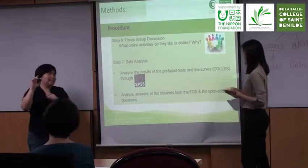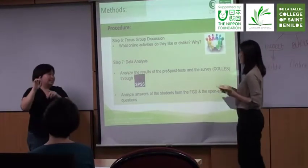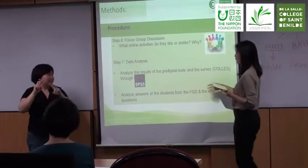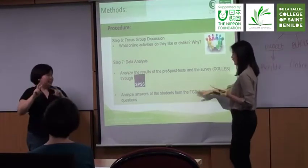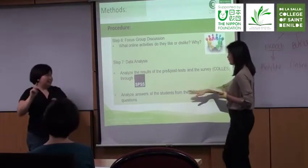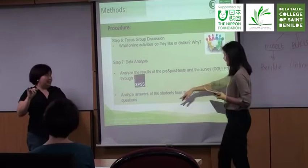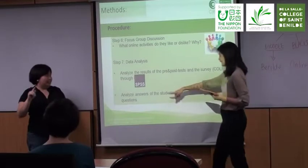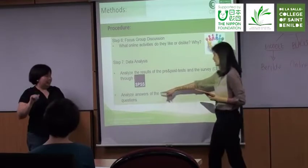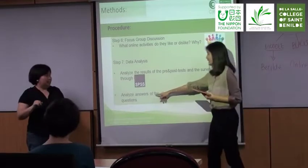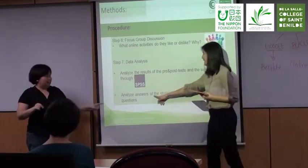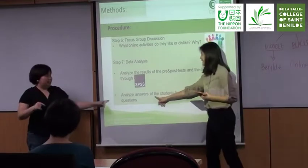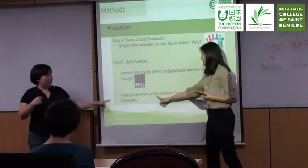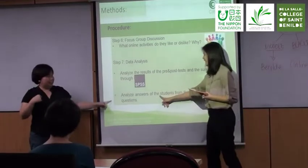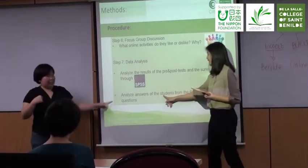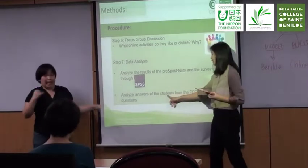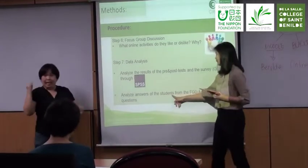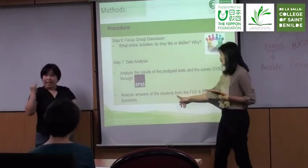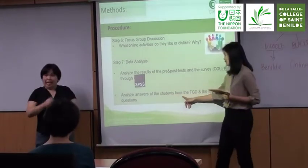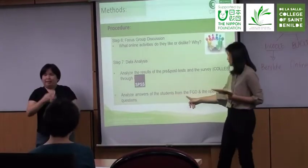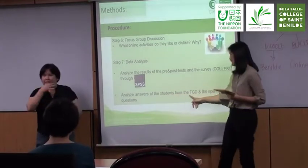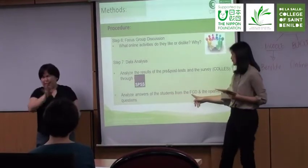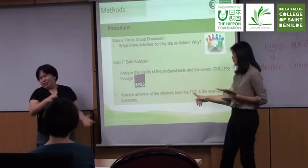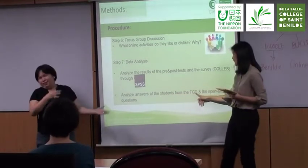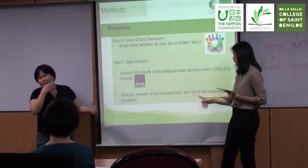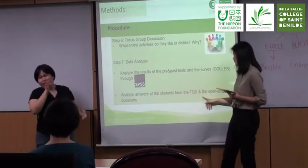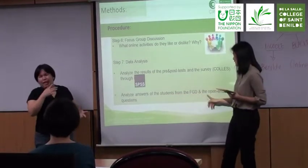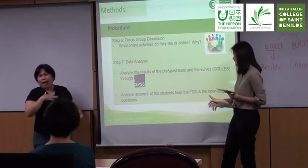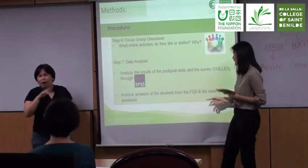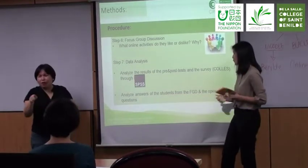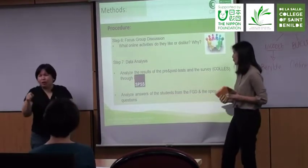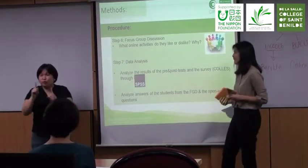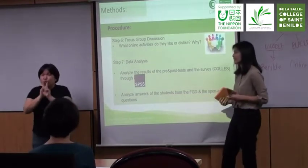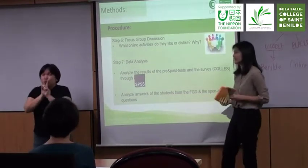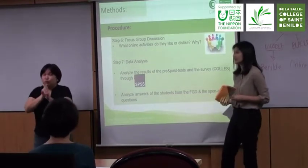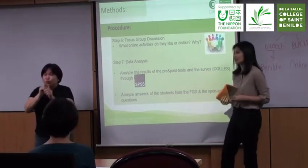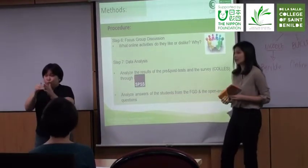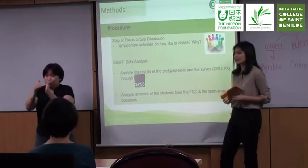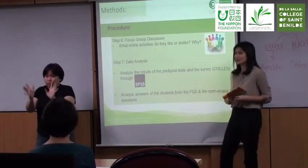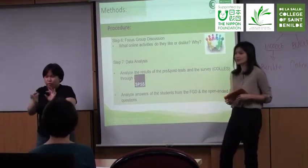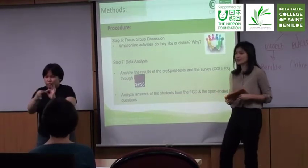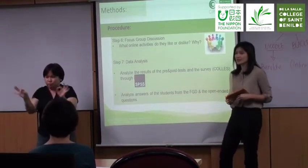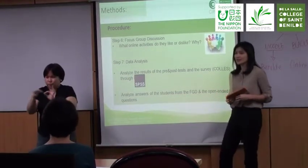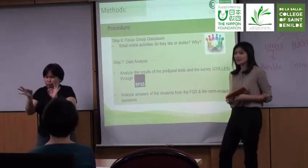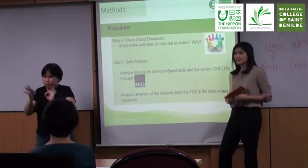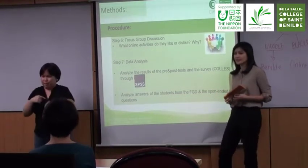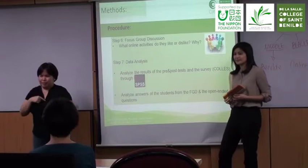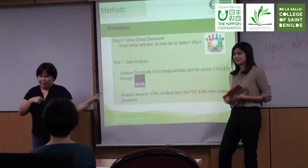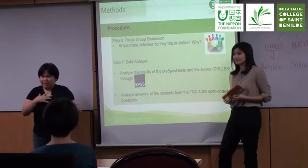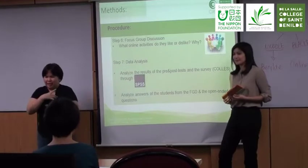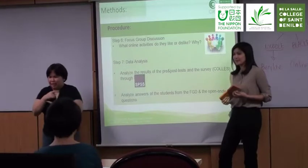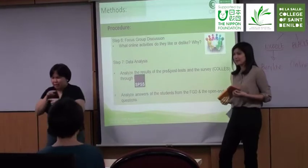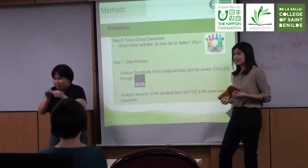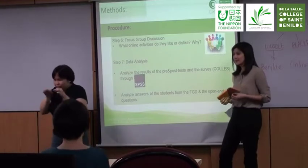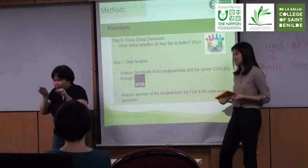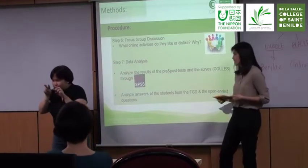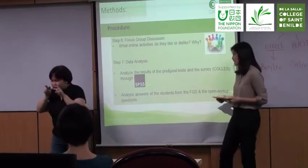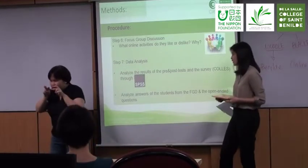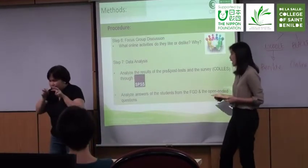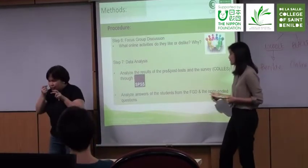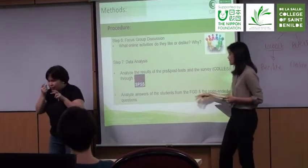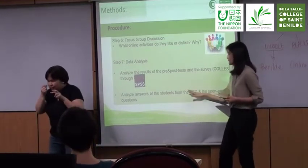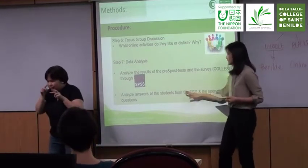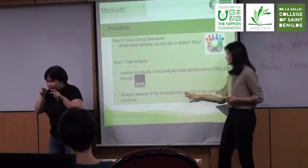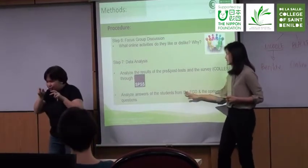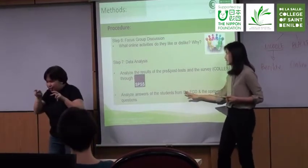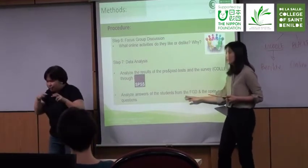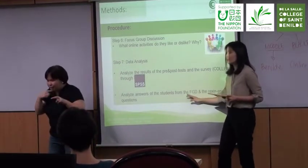But this is my favorite, to analyze the answer of the student from the FGD in the open-ended discussions. Because this